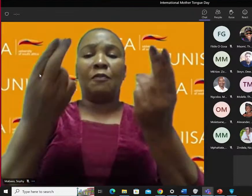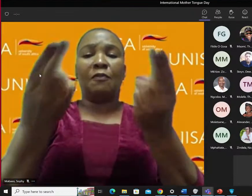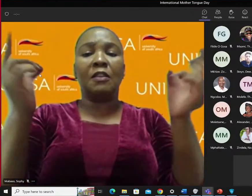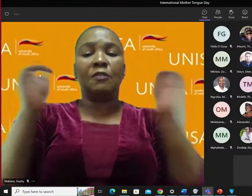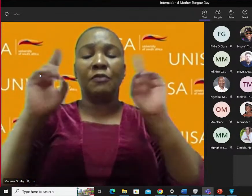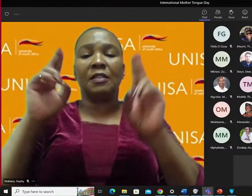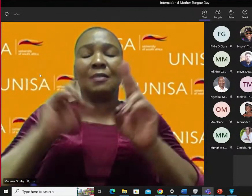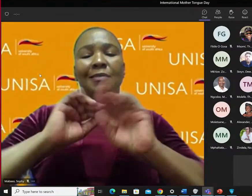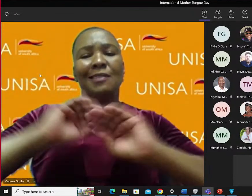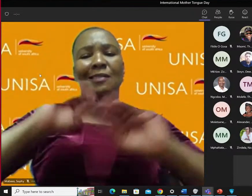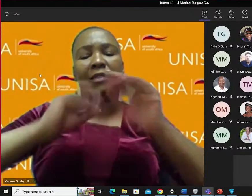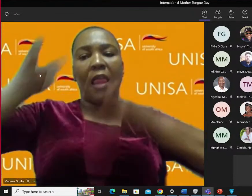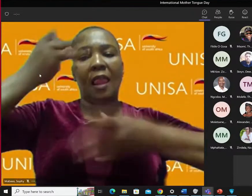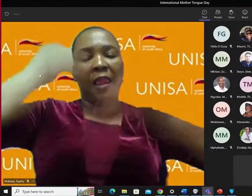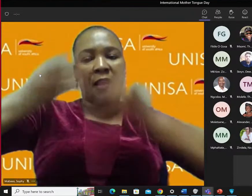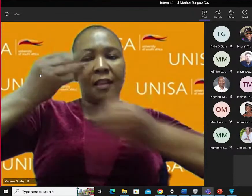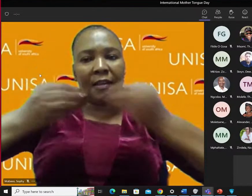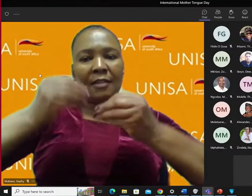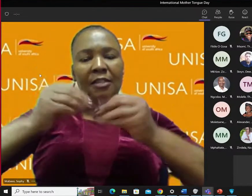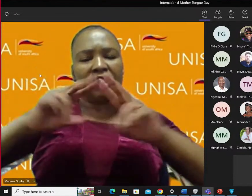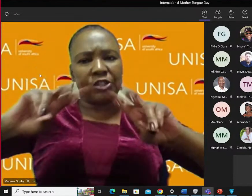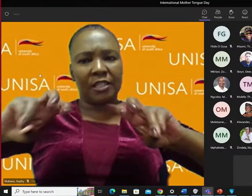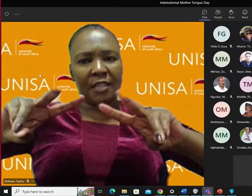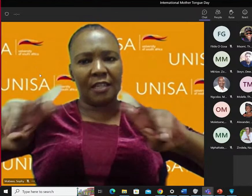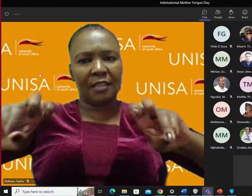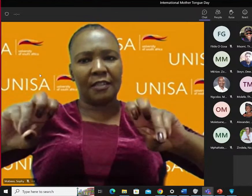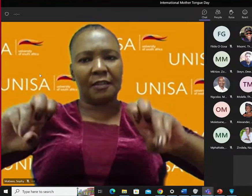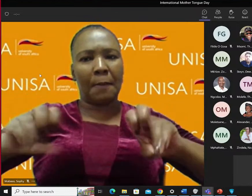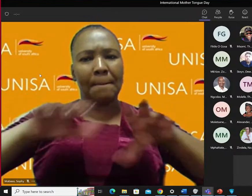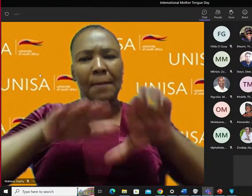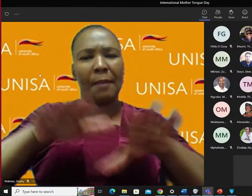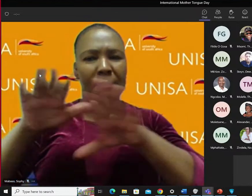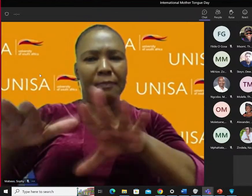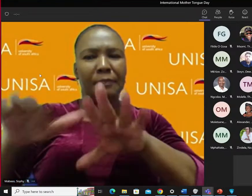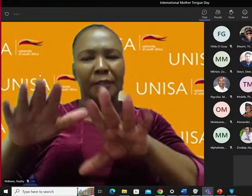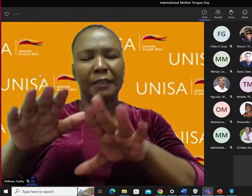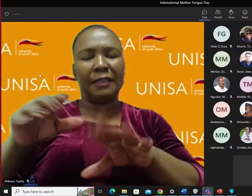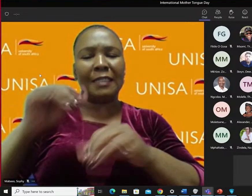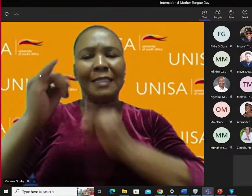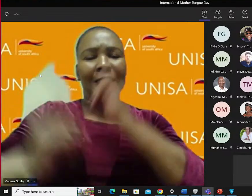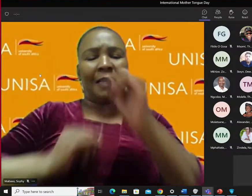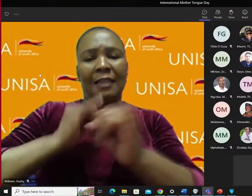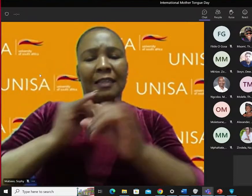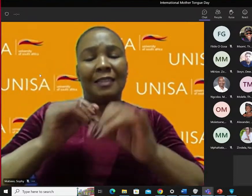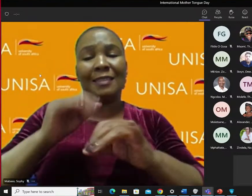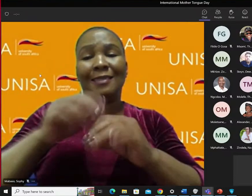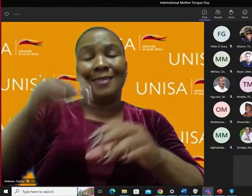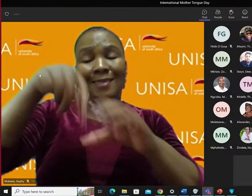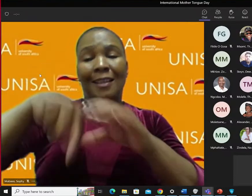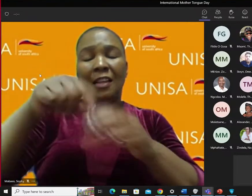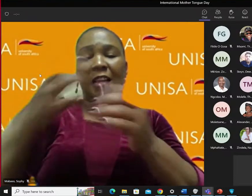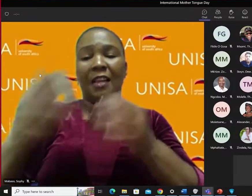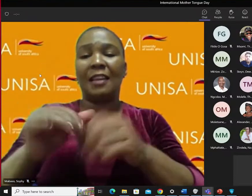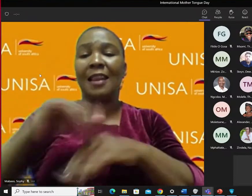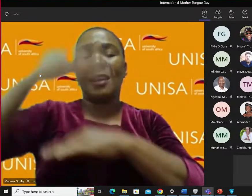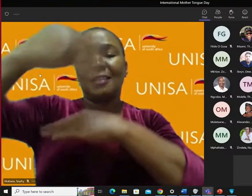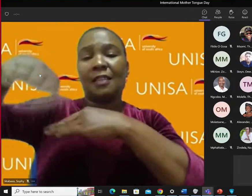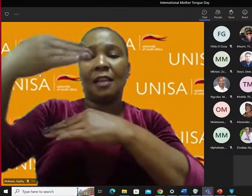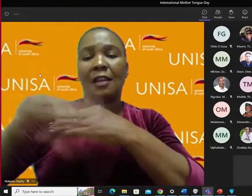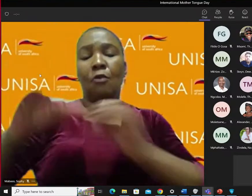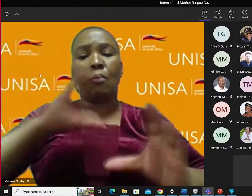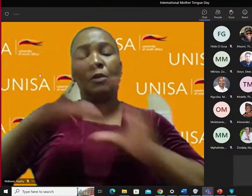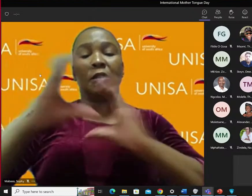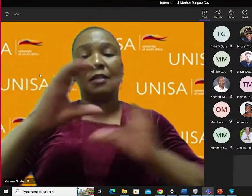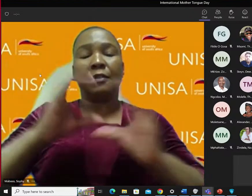teaching and learning, research, public, internal and external communication. I'm sure when you were coming